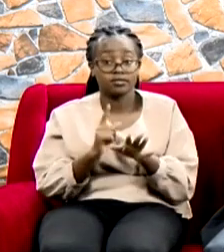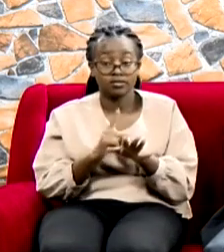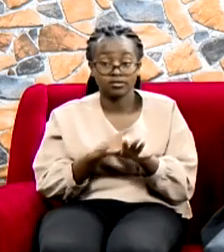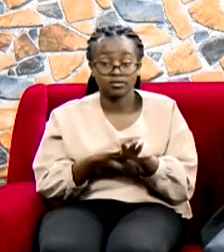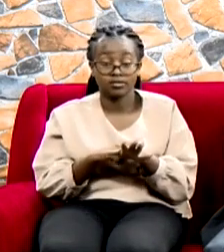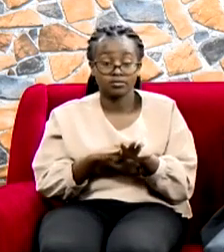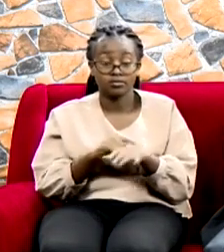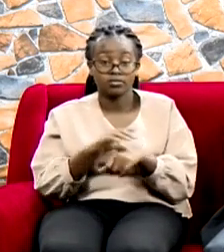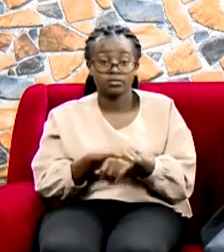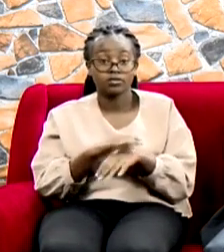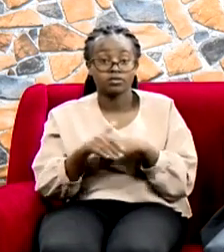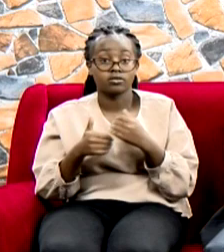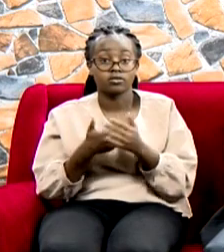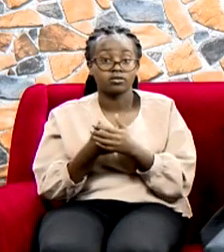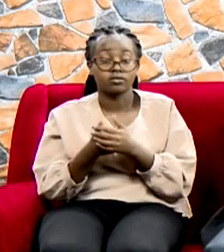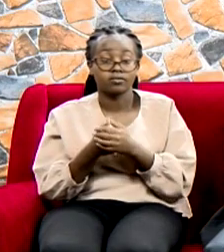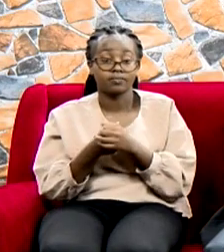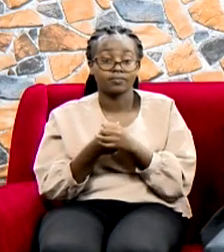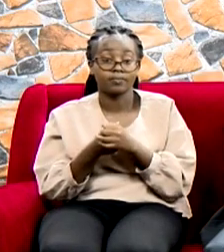getting all of this, there was